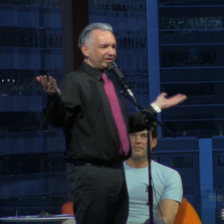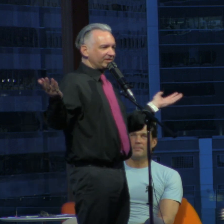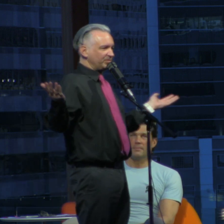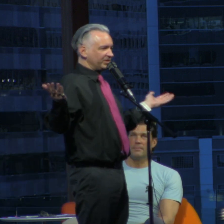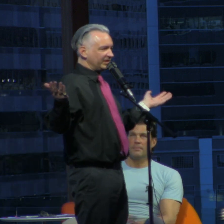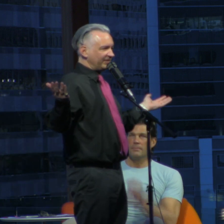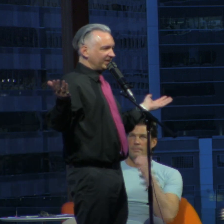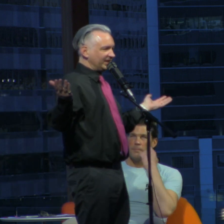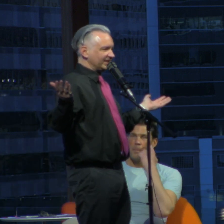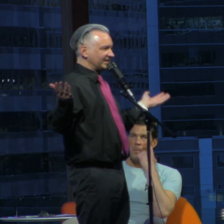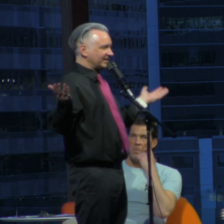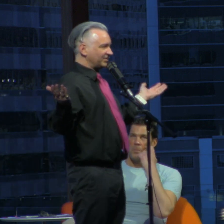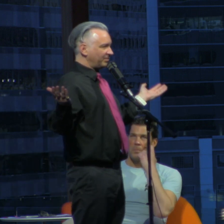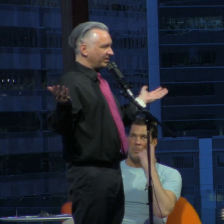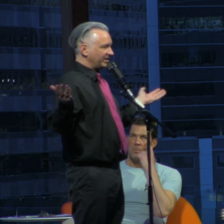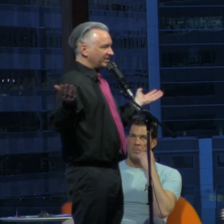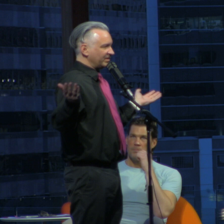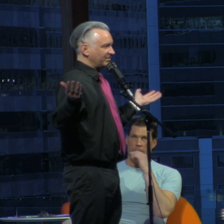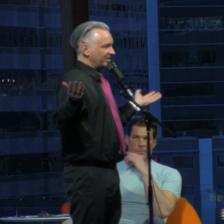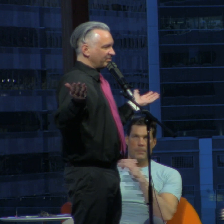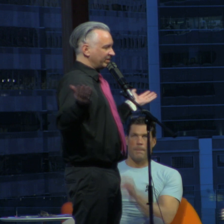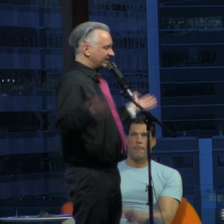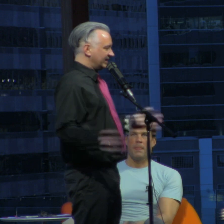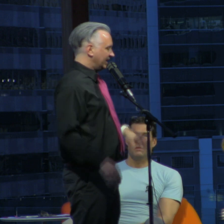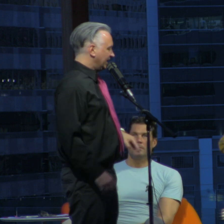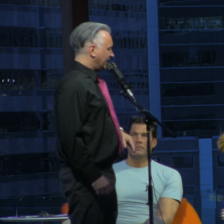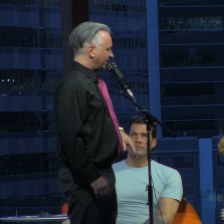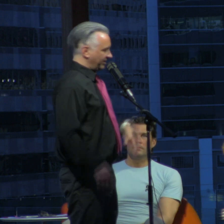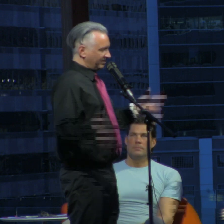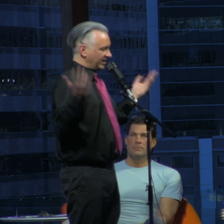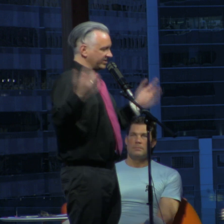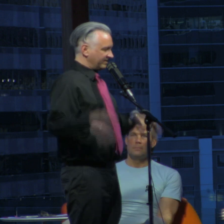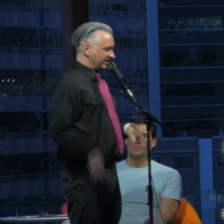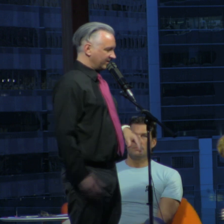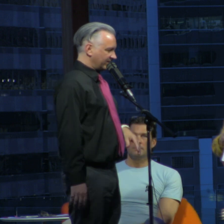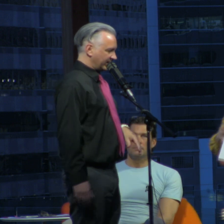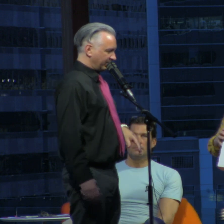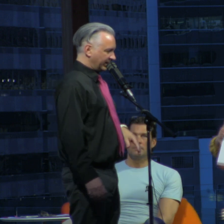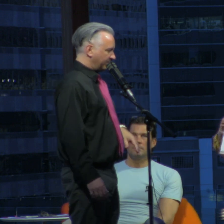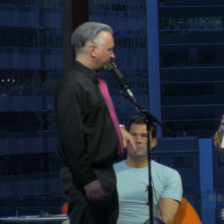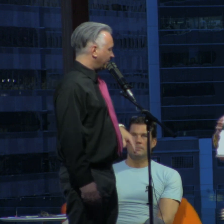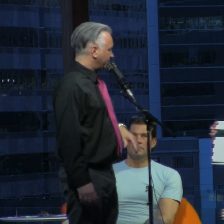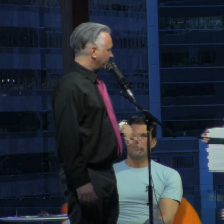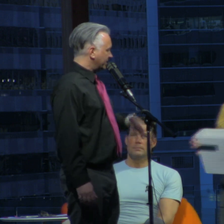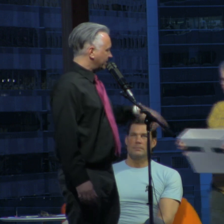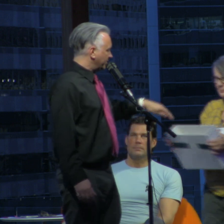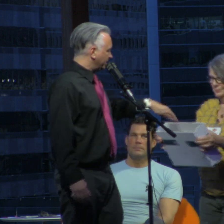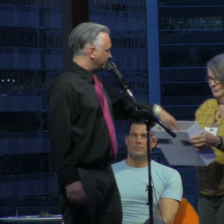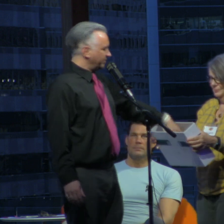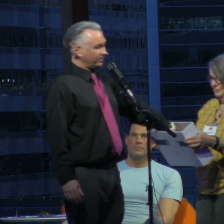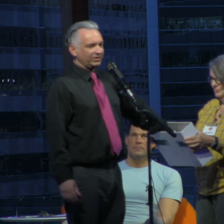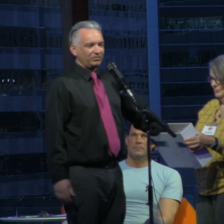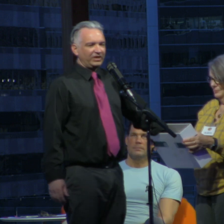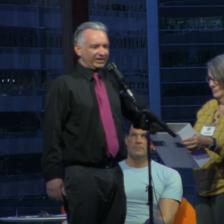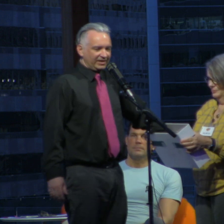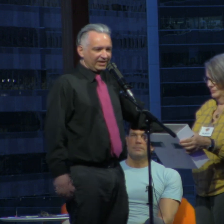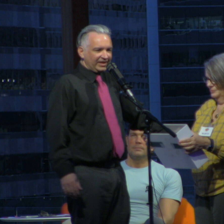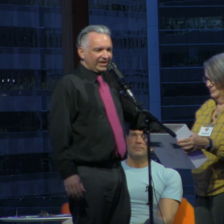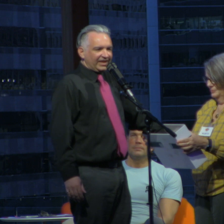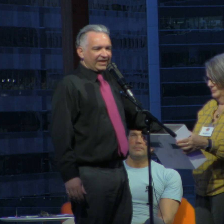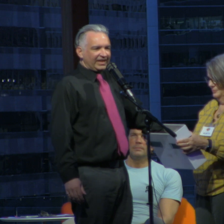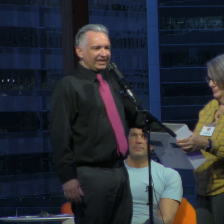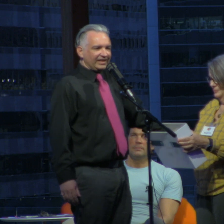free because Uber didn't have a license to operate in Boise. And I thought, gosh, this looks like picking money off trees. I'll drive Uber for a little